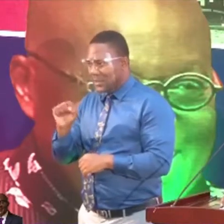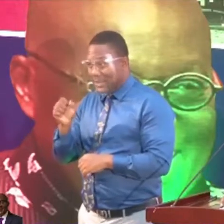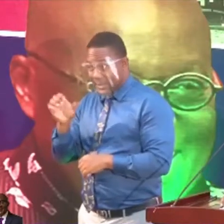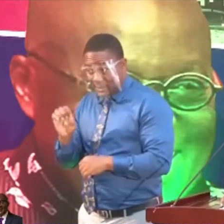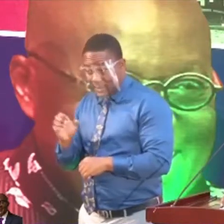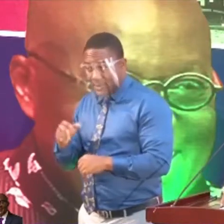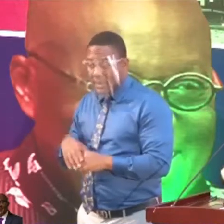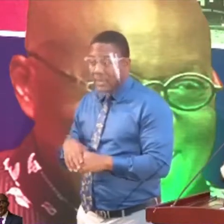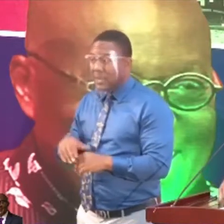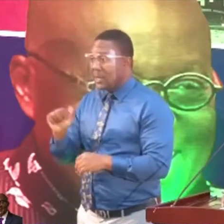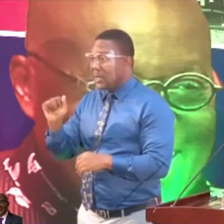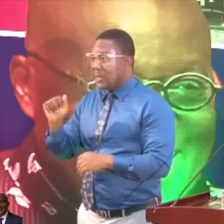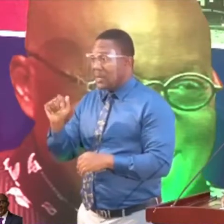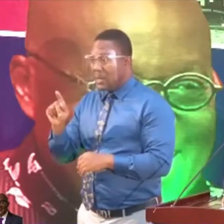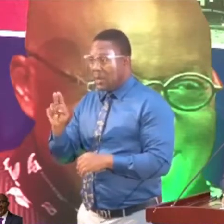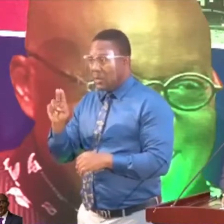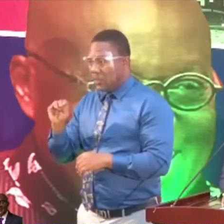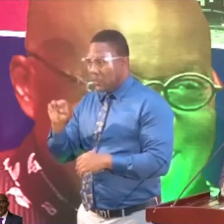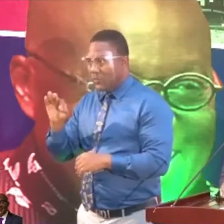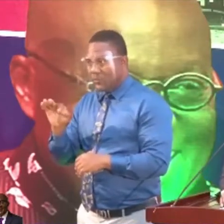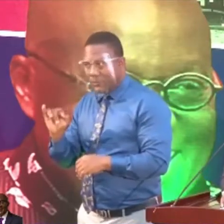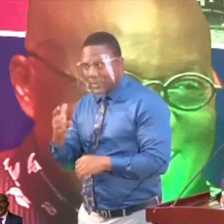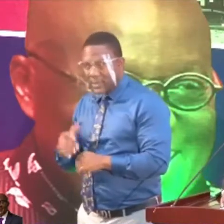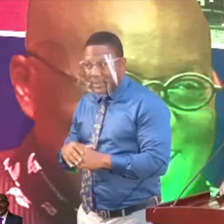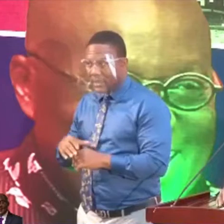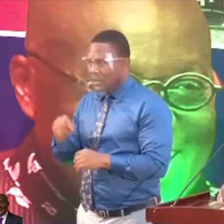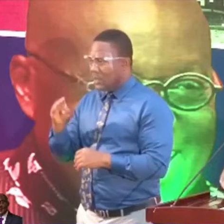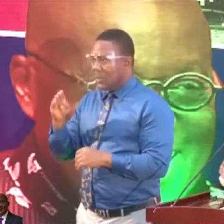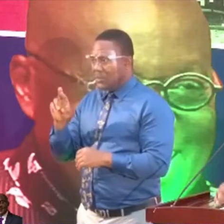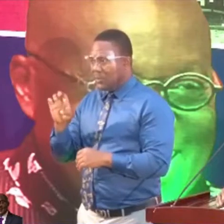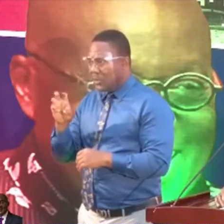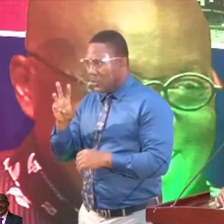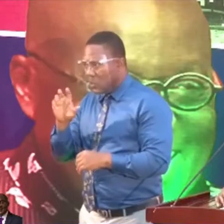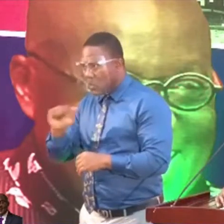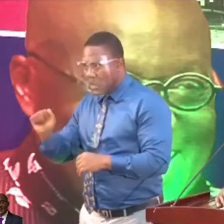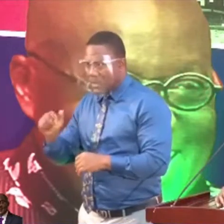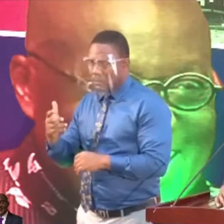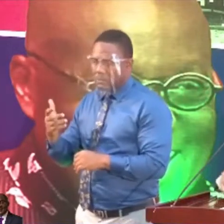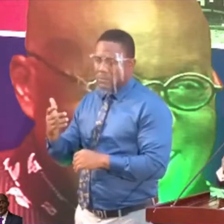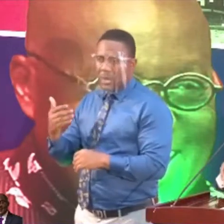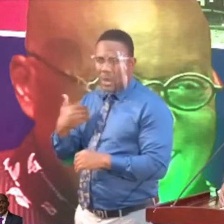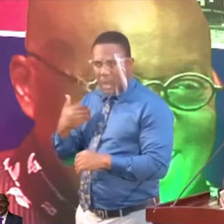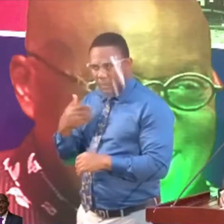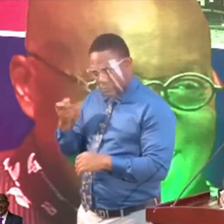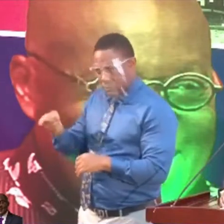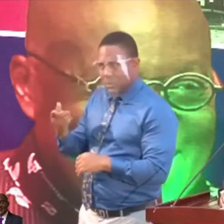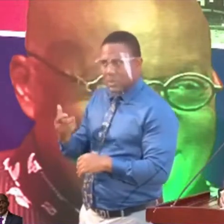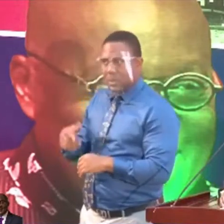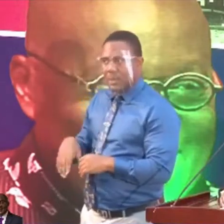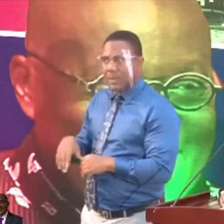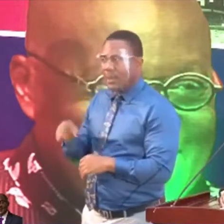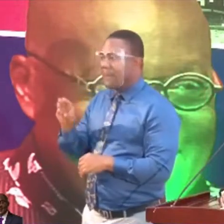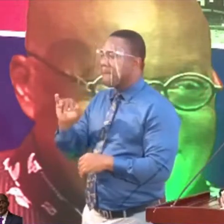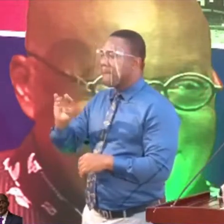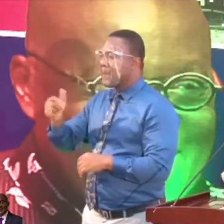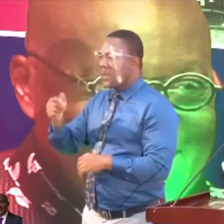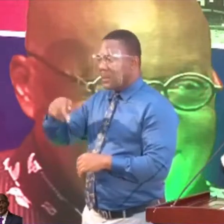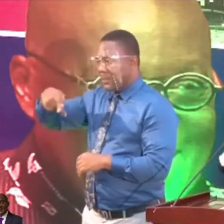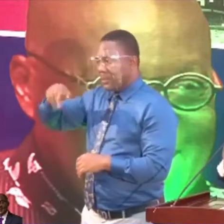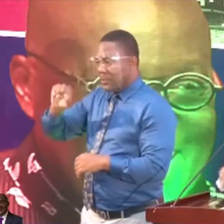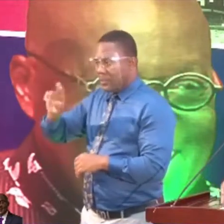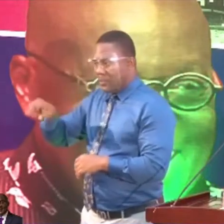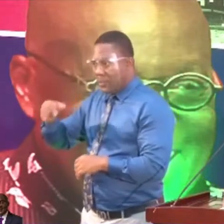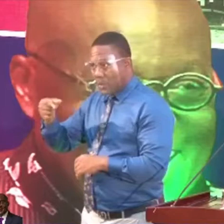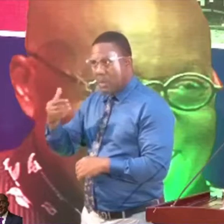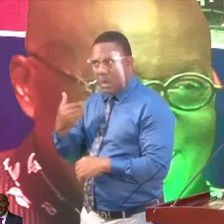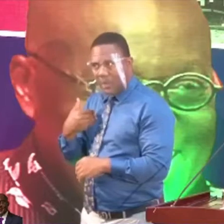Nuakwa, Birua, the polyclinic at Esi Sunkwa, Bimpong Eja, and